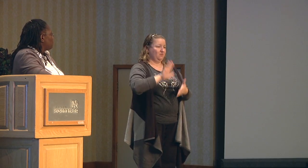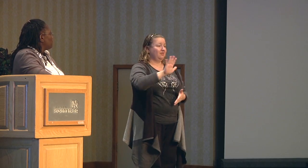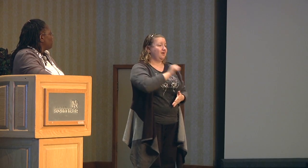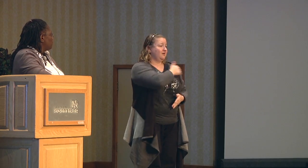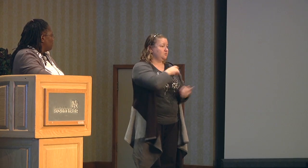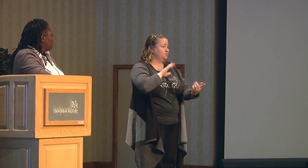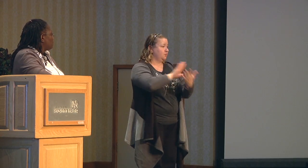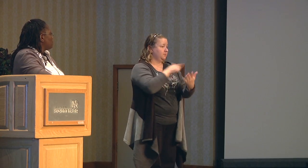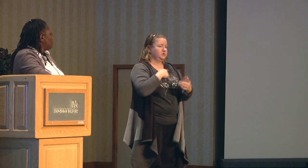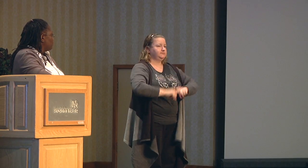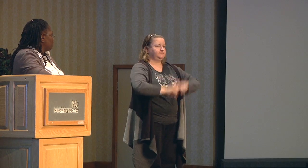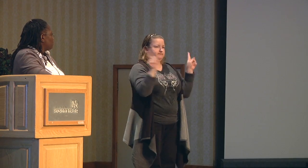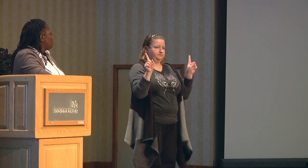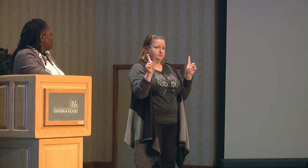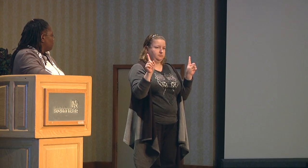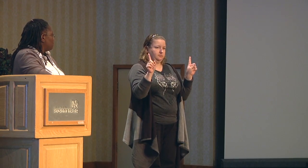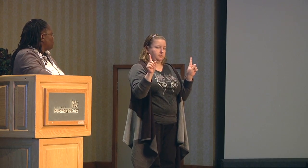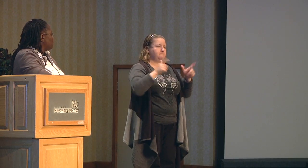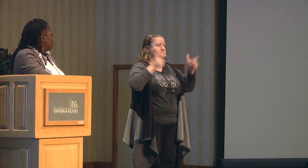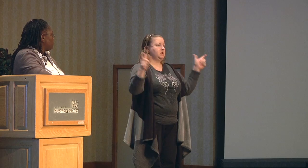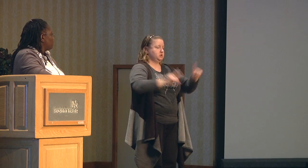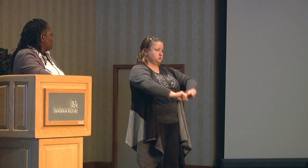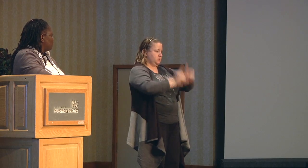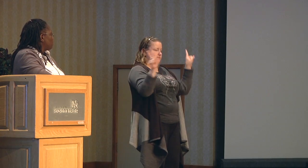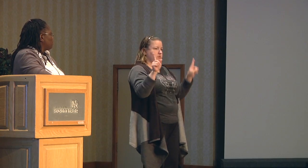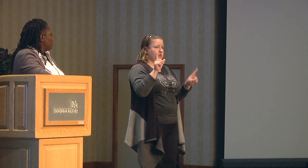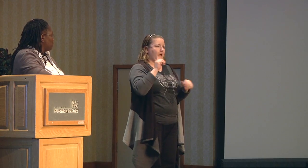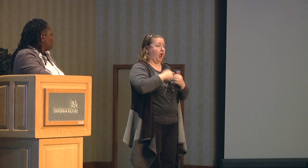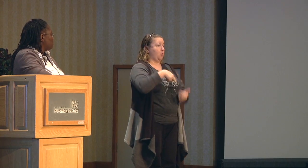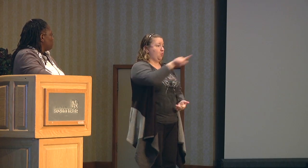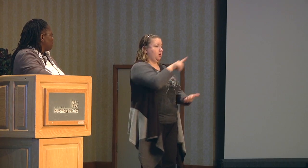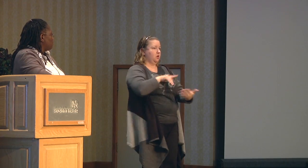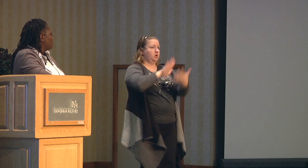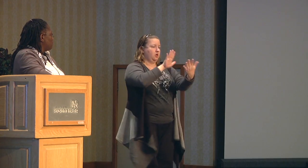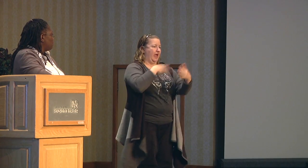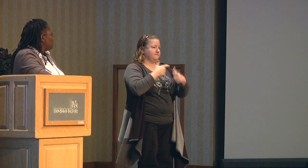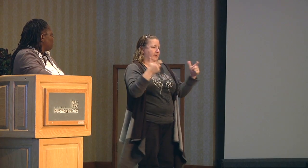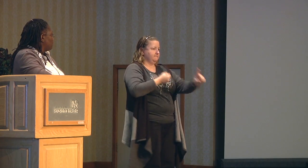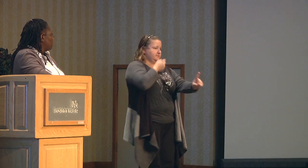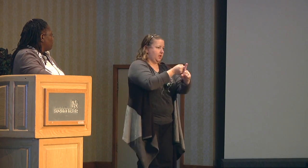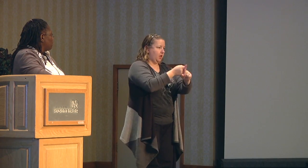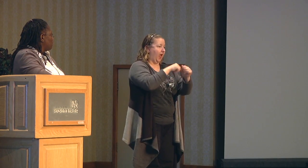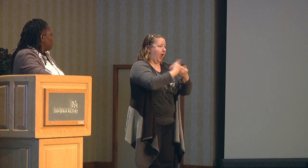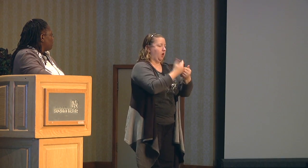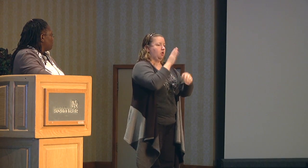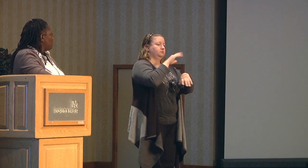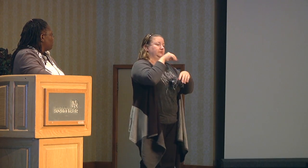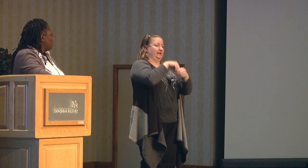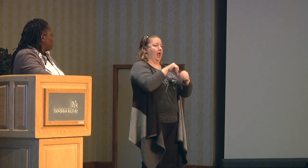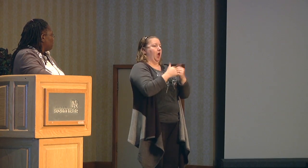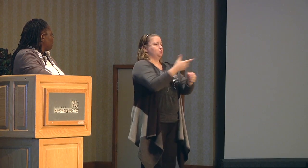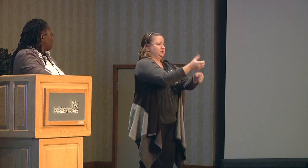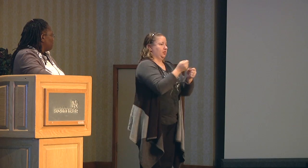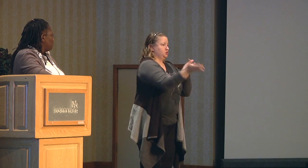approach that's more positive and inquisitive about if they've had an interpreter before, that they respond to me differently.